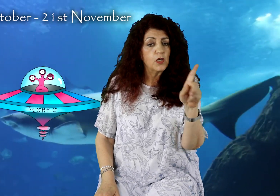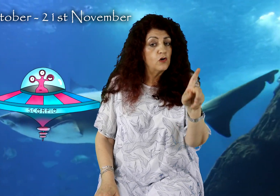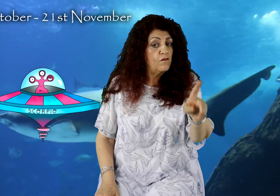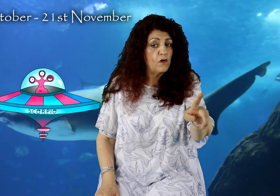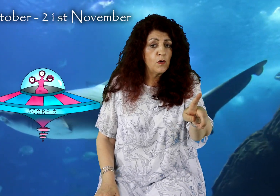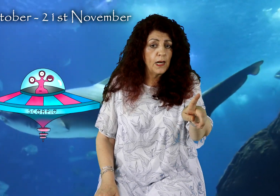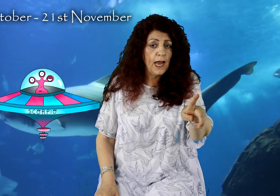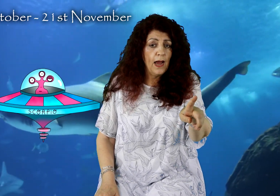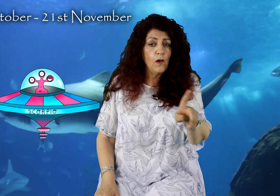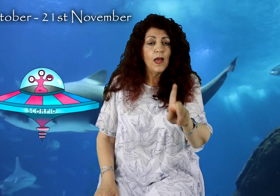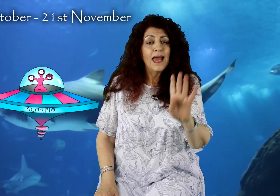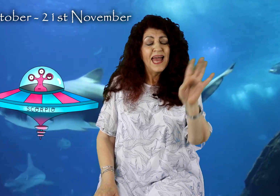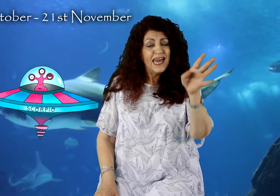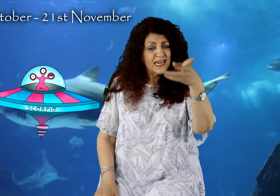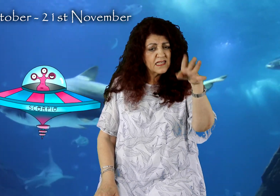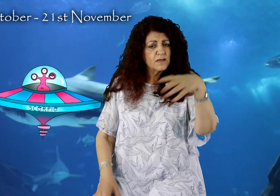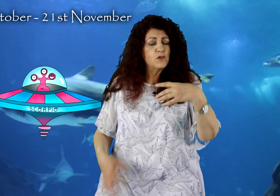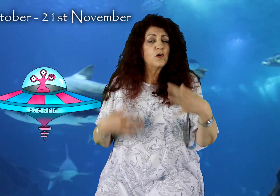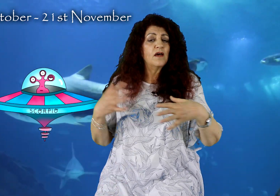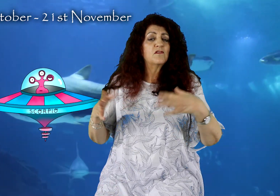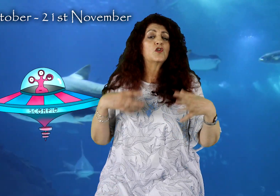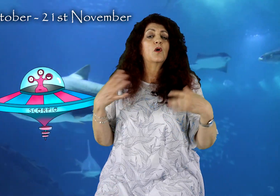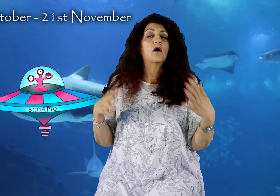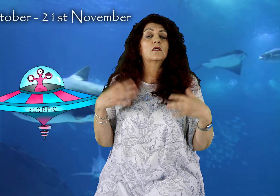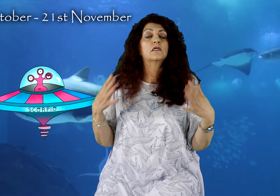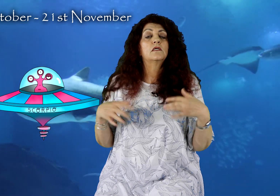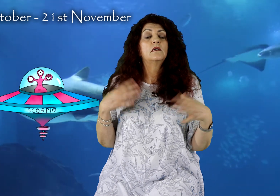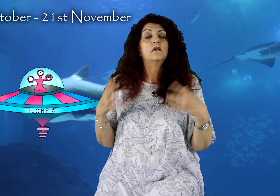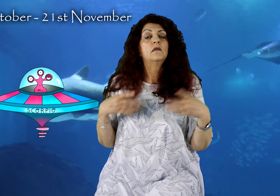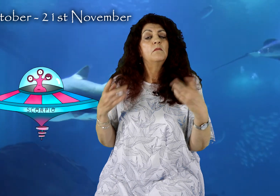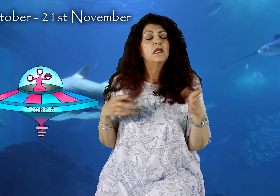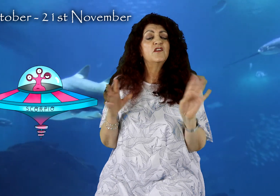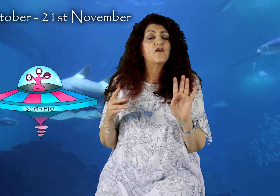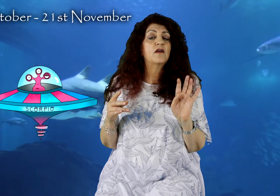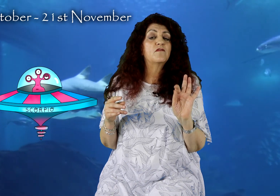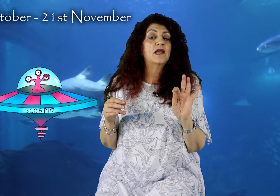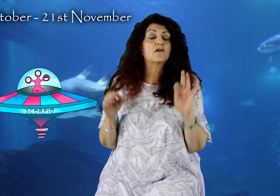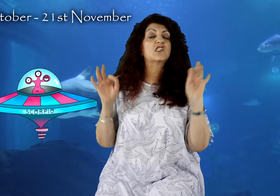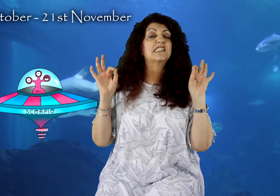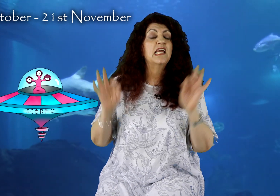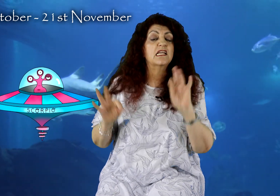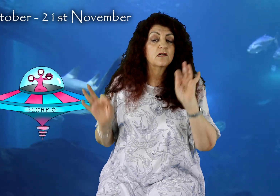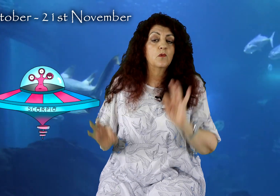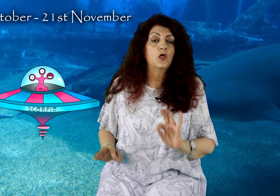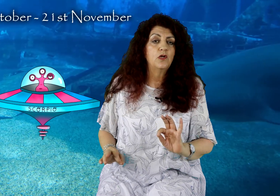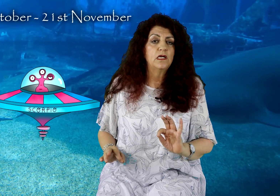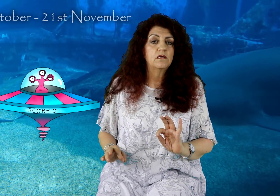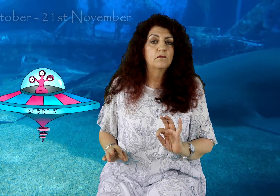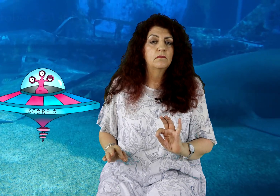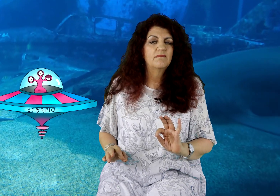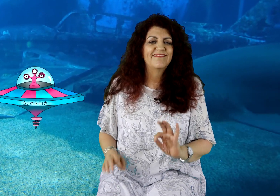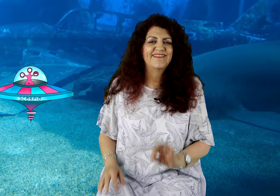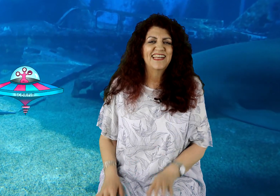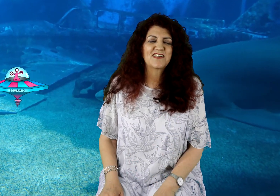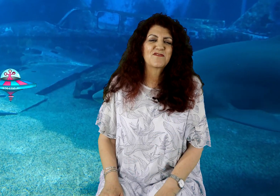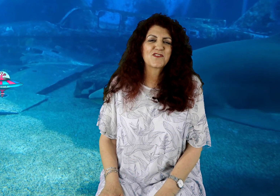you know very well how, and let some new love into your heart. Money's fine for now, sex is what you need. That's it for